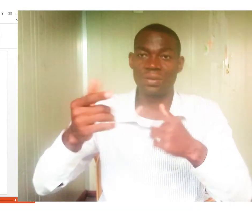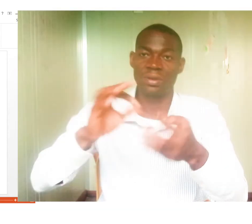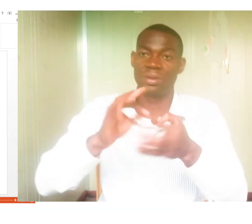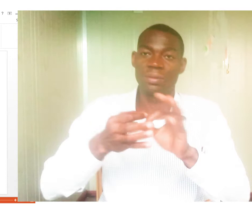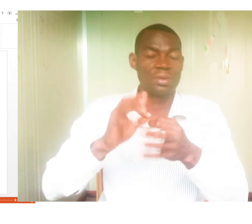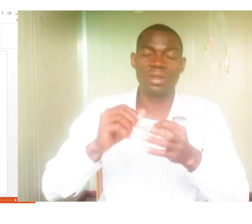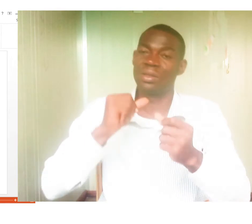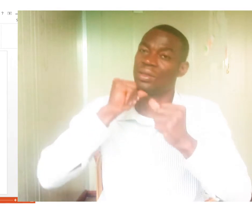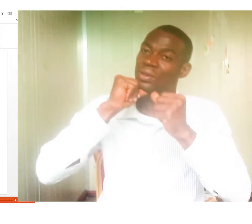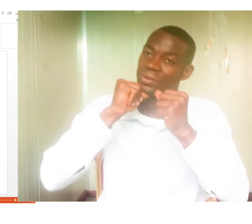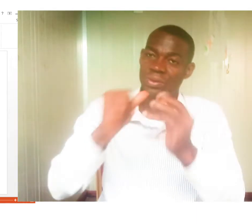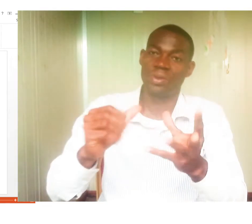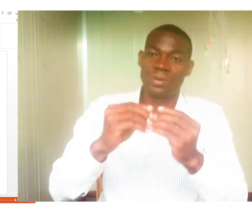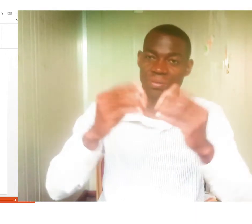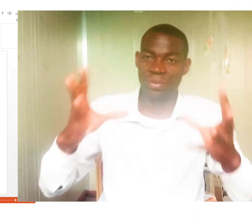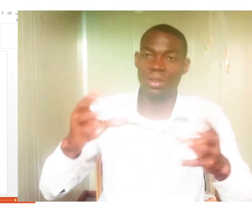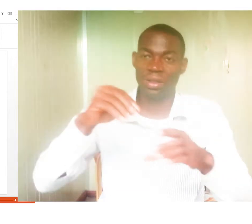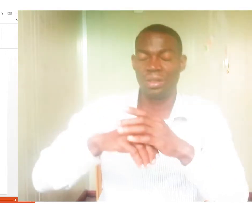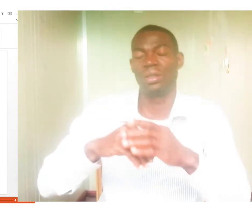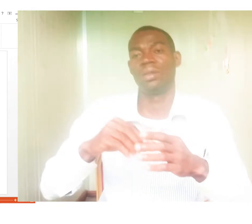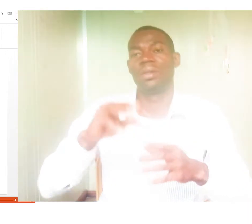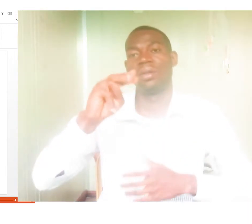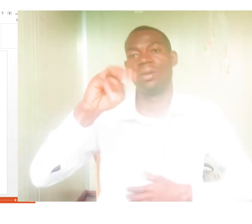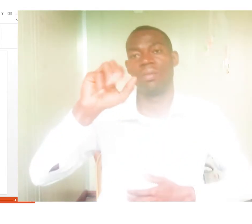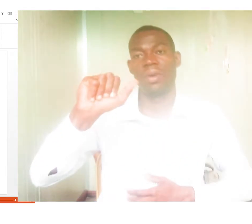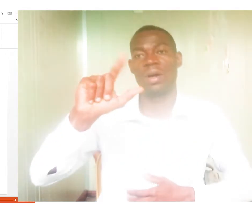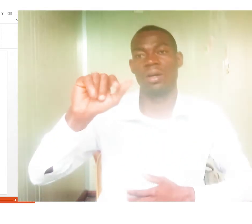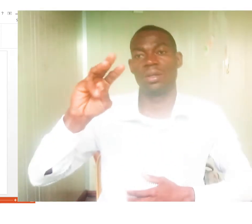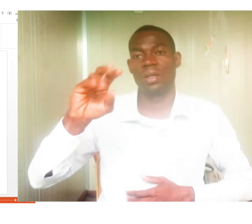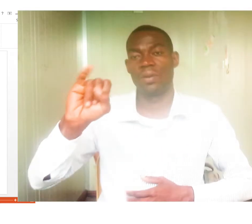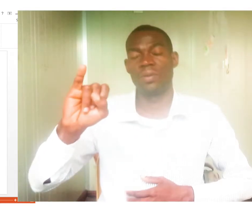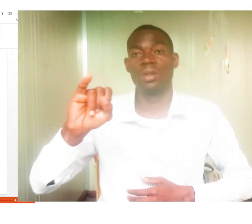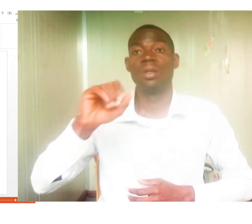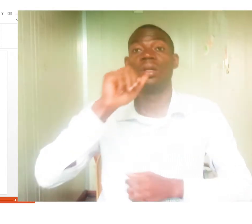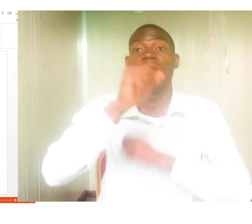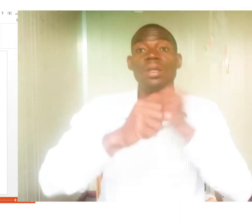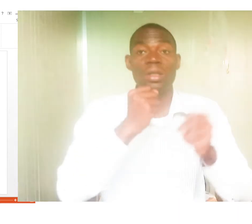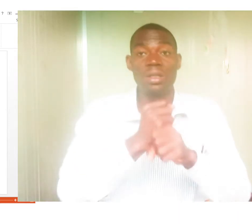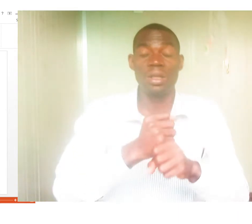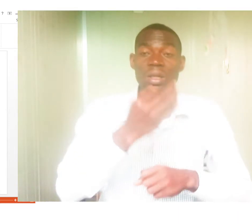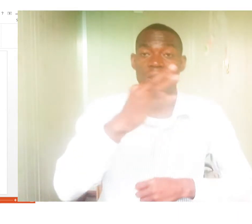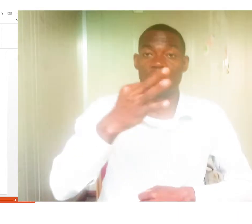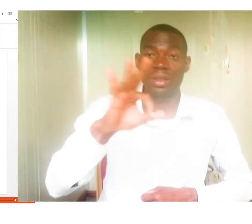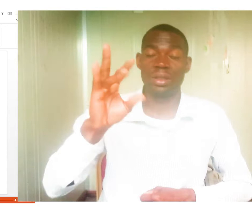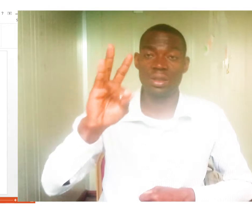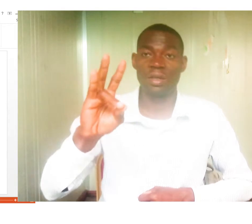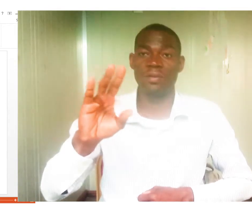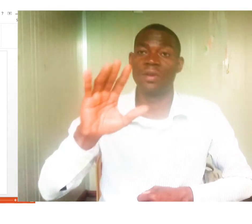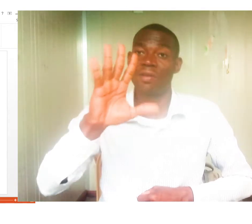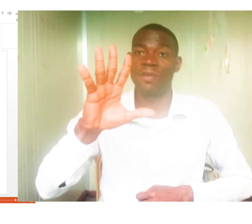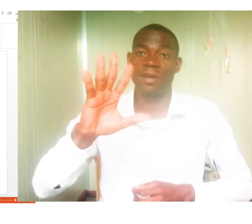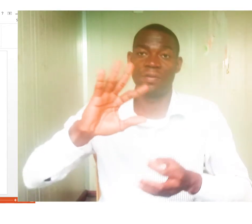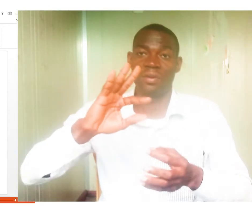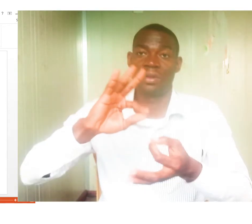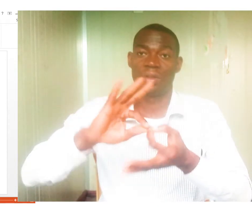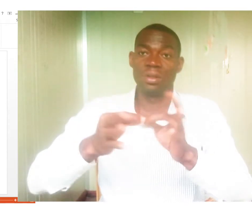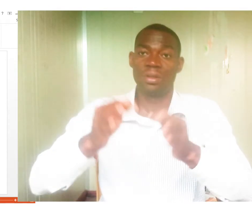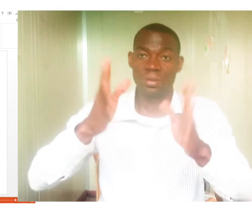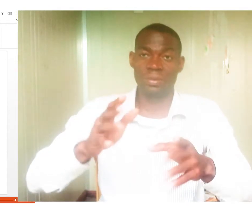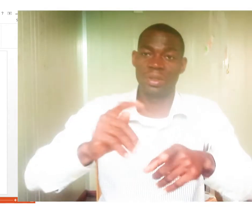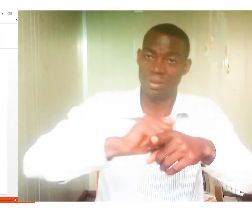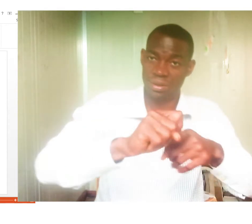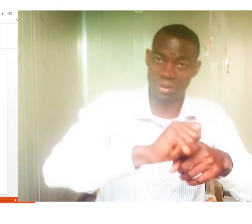sign language interpreters were trained in 1997 and 8 in 2000. Since 2000, it's